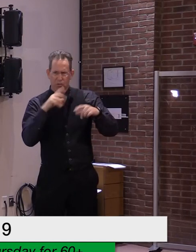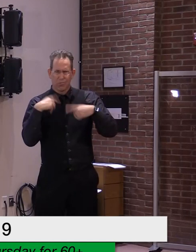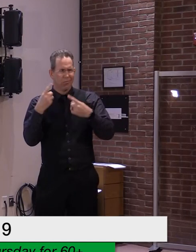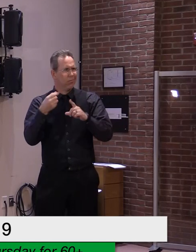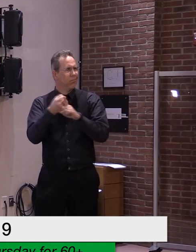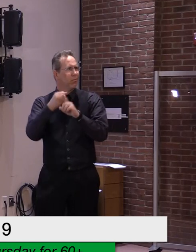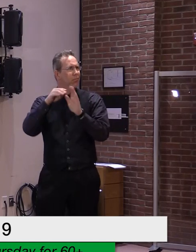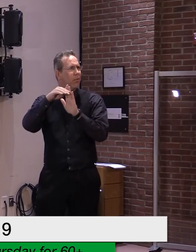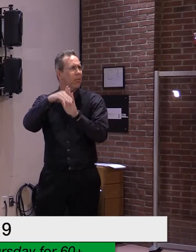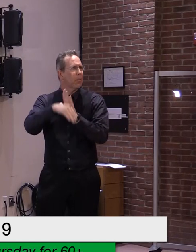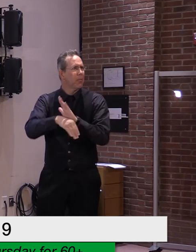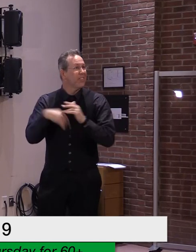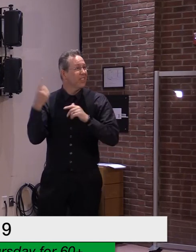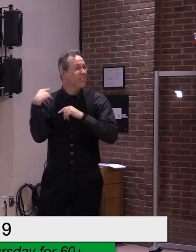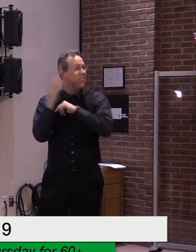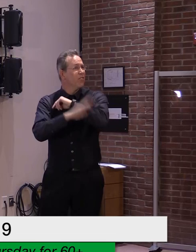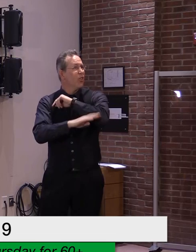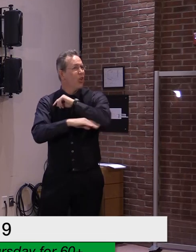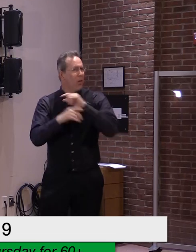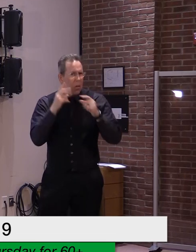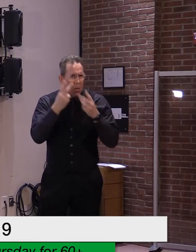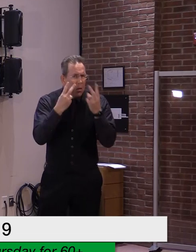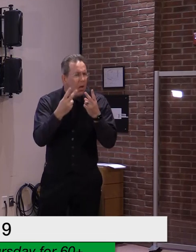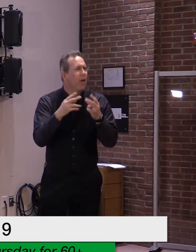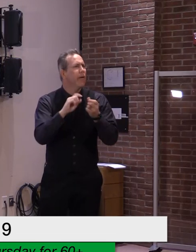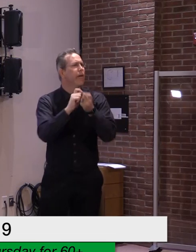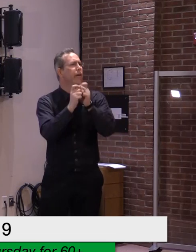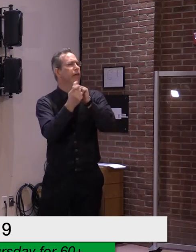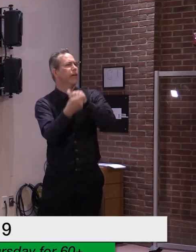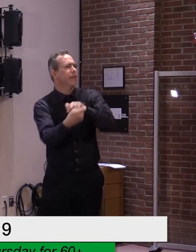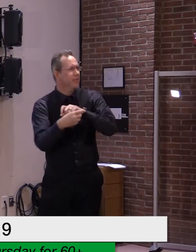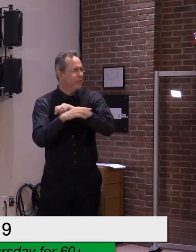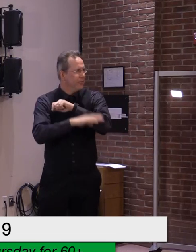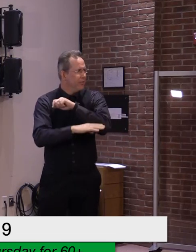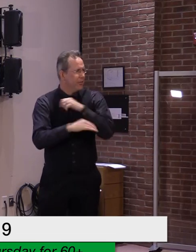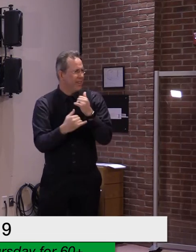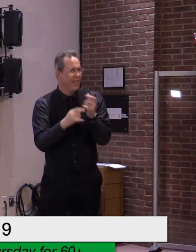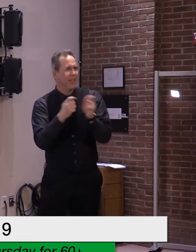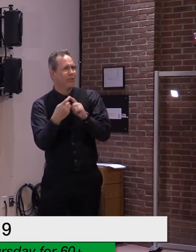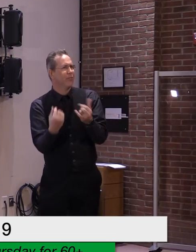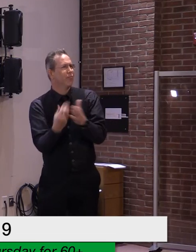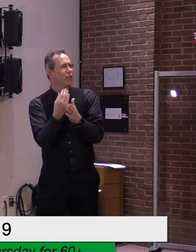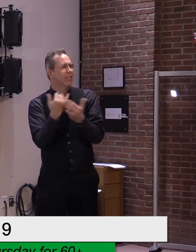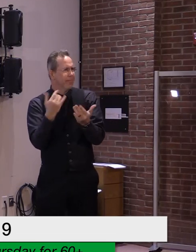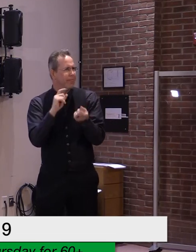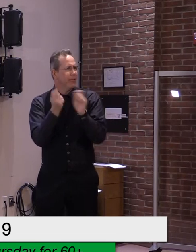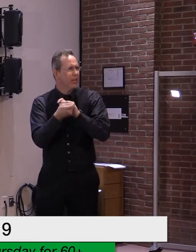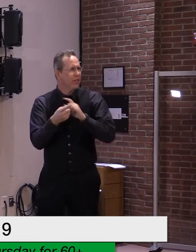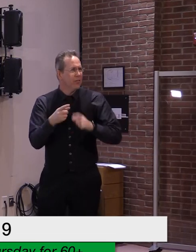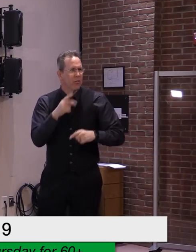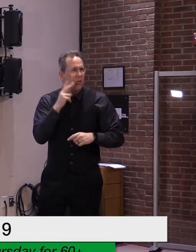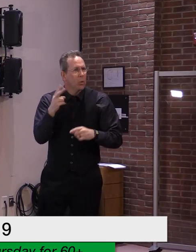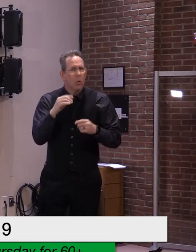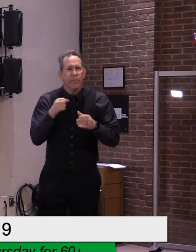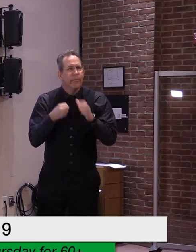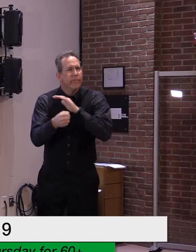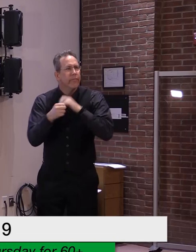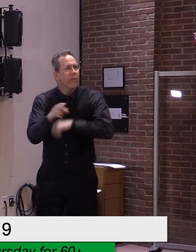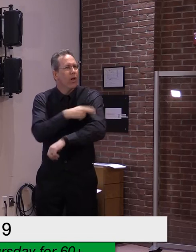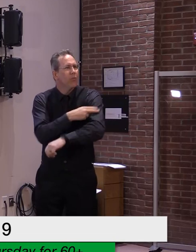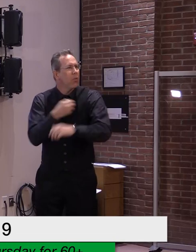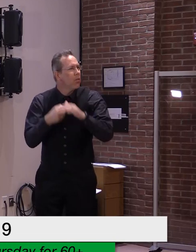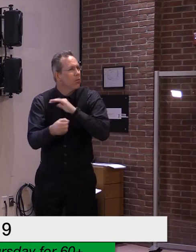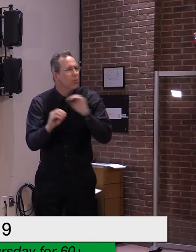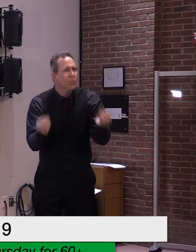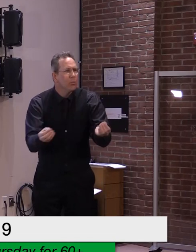month when we did not have a single COVID-19 death, nor did we have a single COVID-19 ICU admission. So again, this should give us